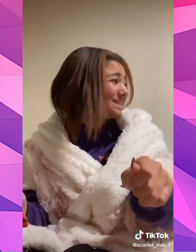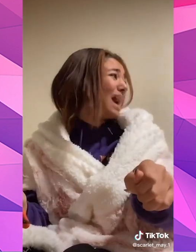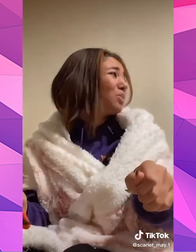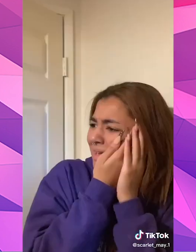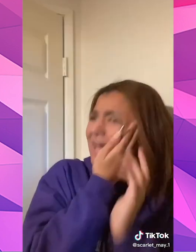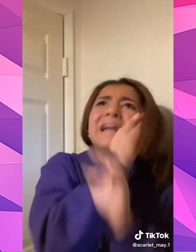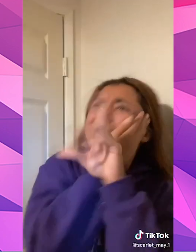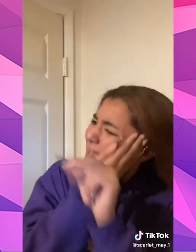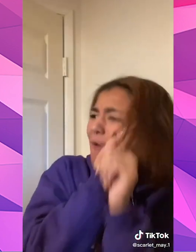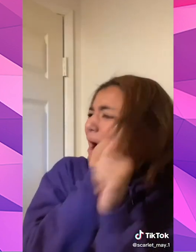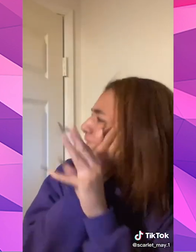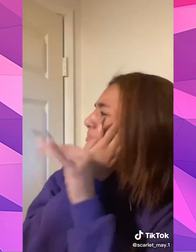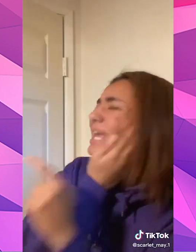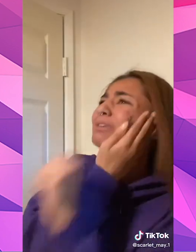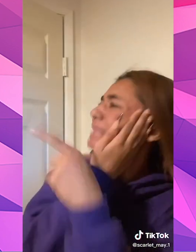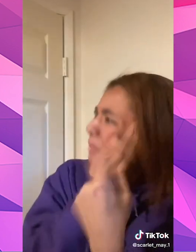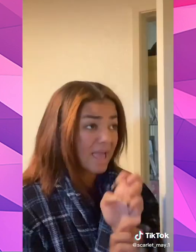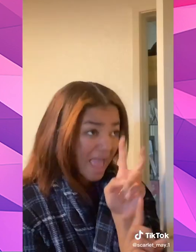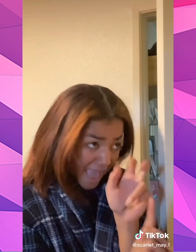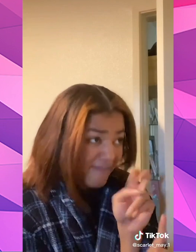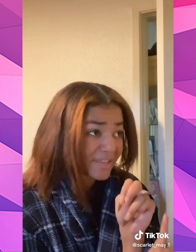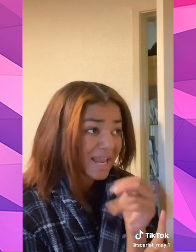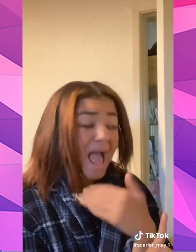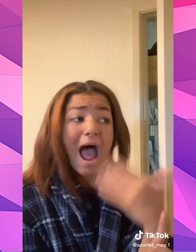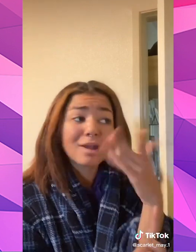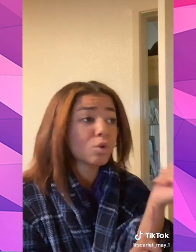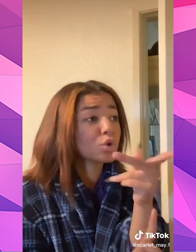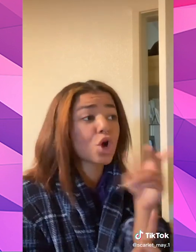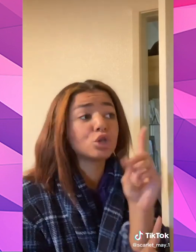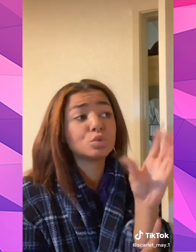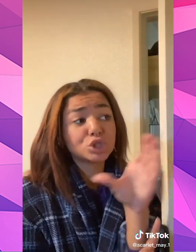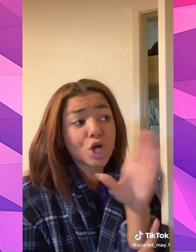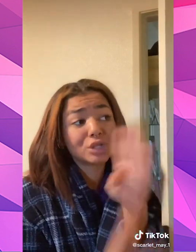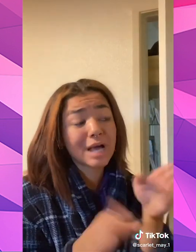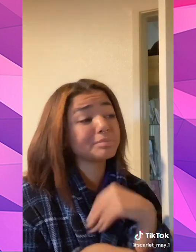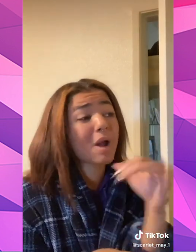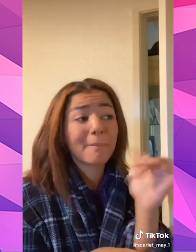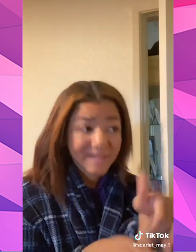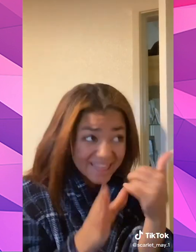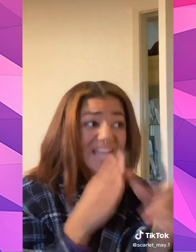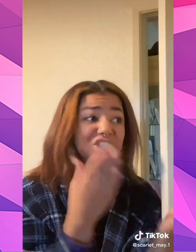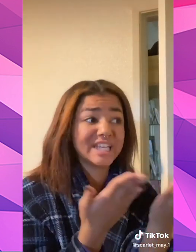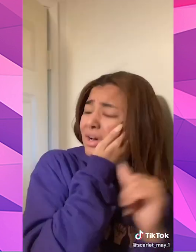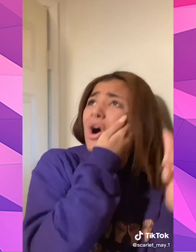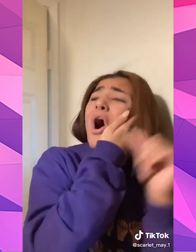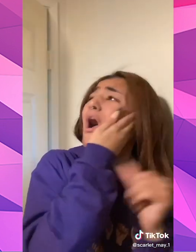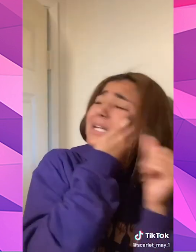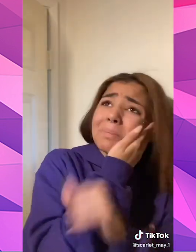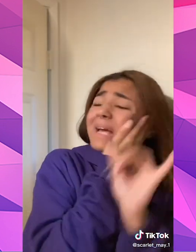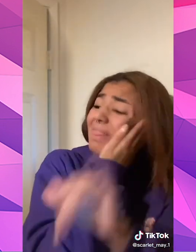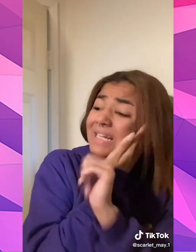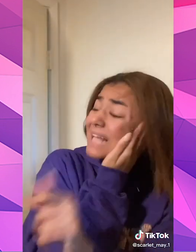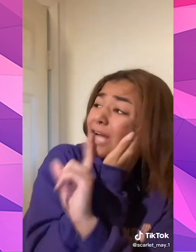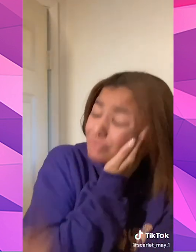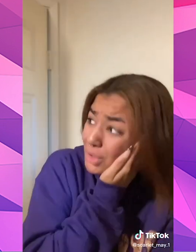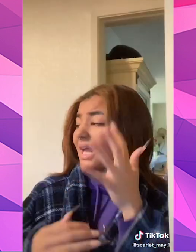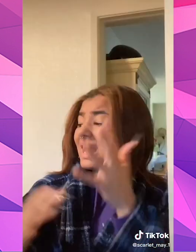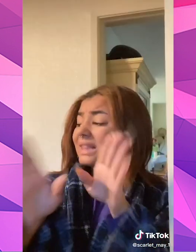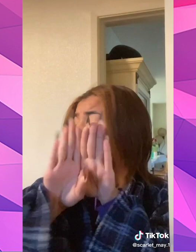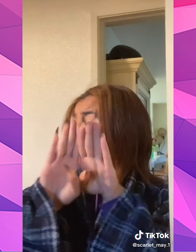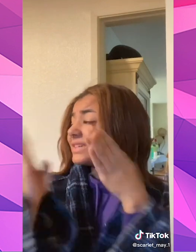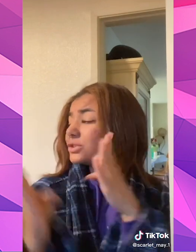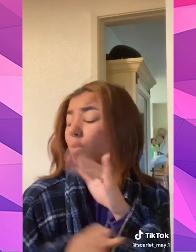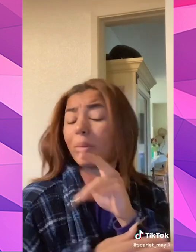pants down No, Aunt Tamika That's not what happened Evan I don't know what y'all do At y'all's house But I don't play that shit here Aunt Tamika That's not true